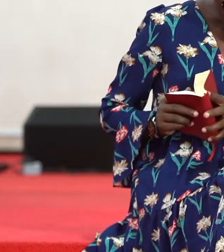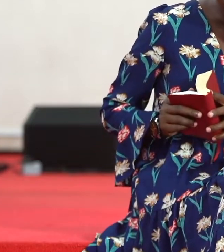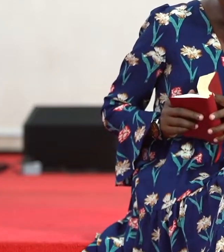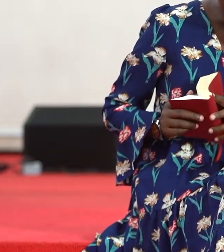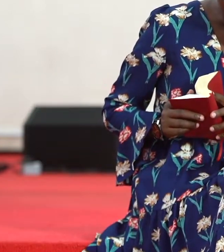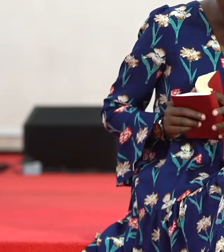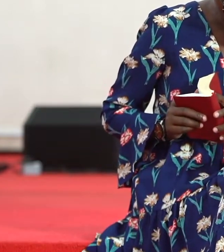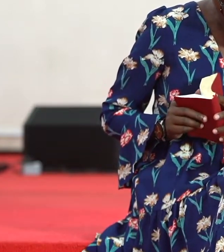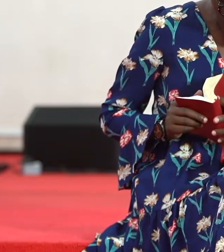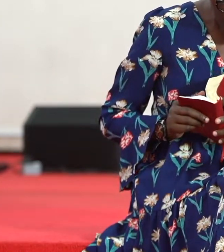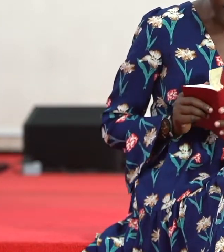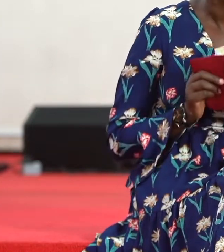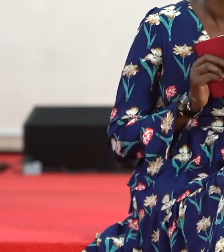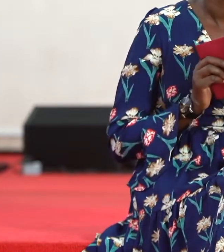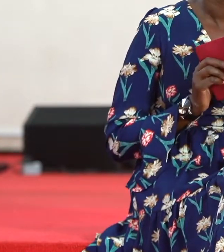so,